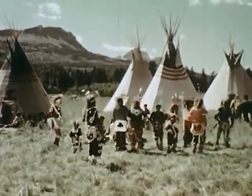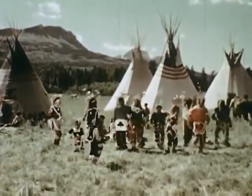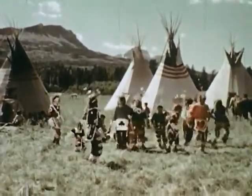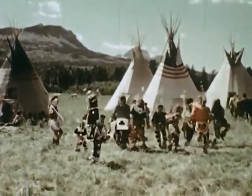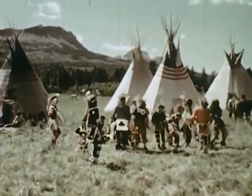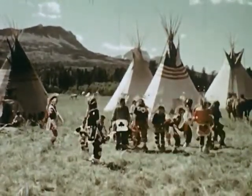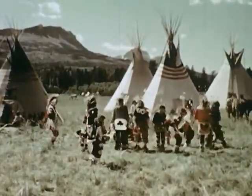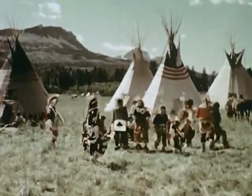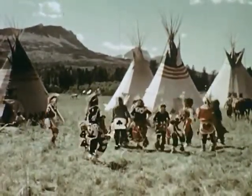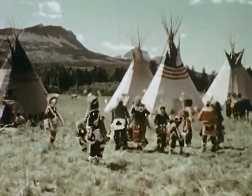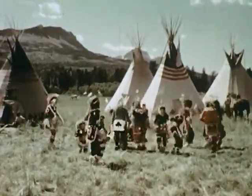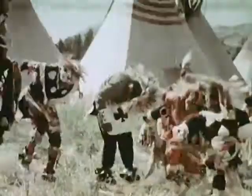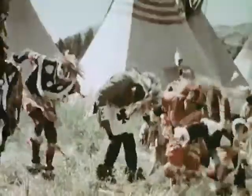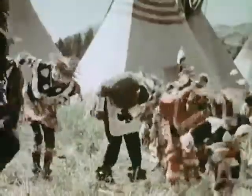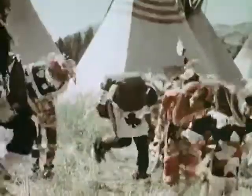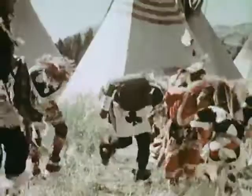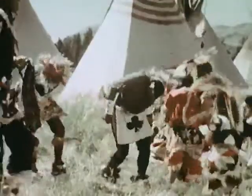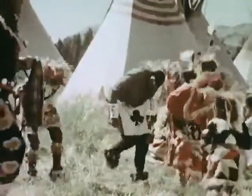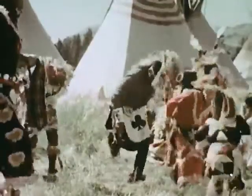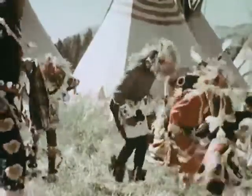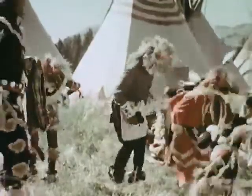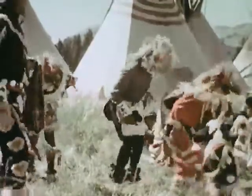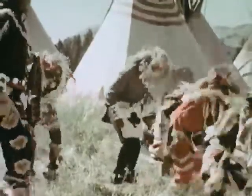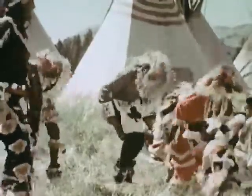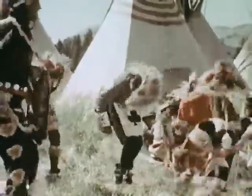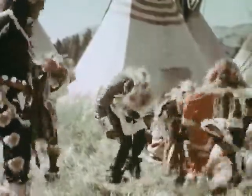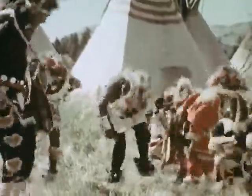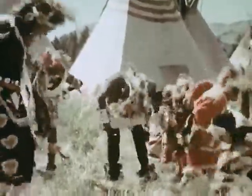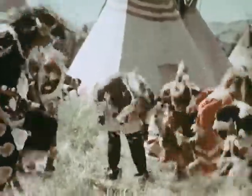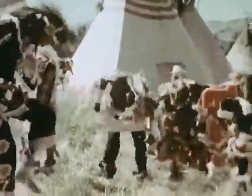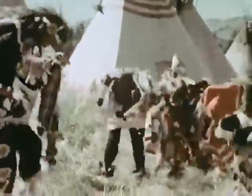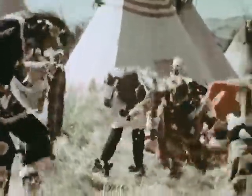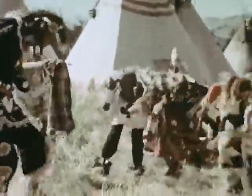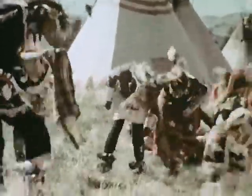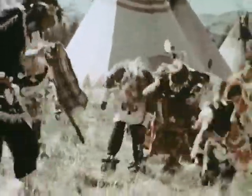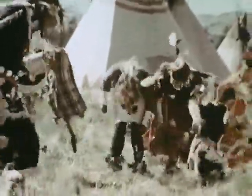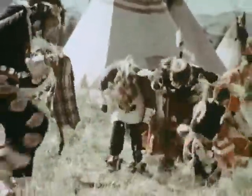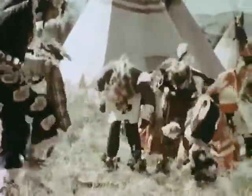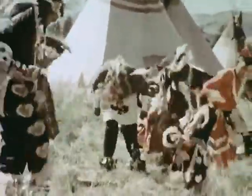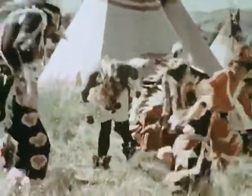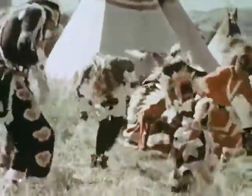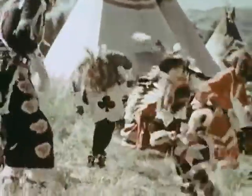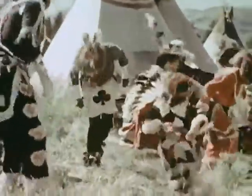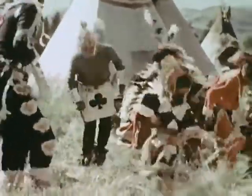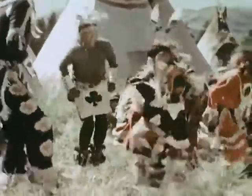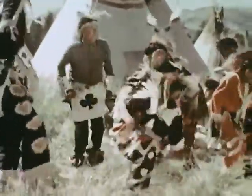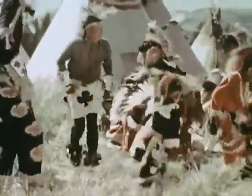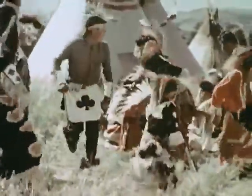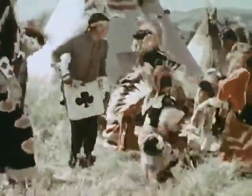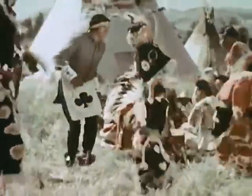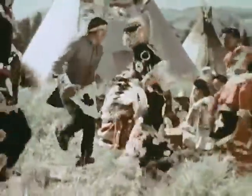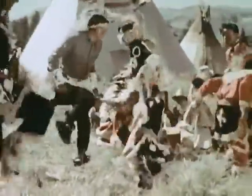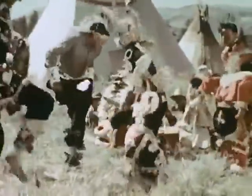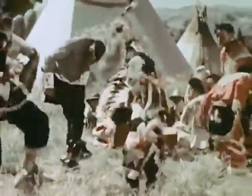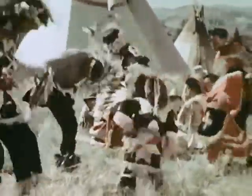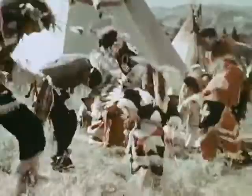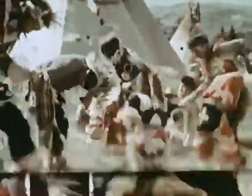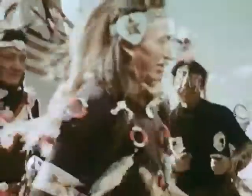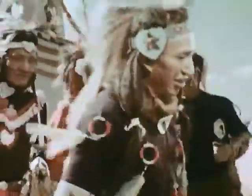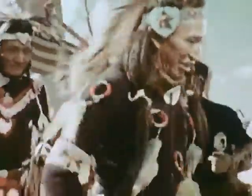The dances go on day and night. The grass dance, owl dance or squaw dance,